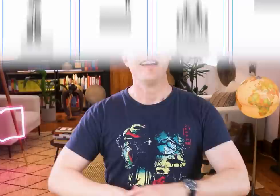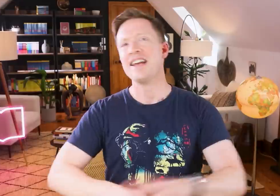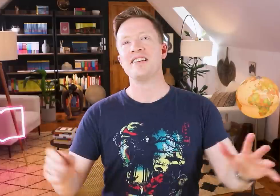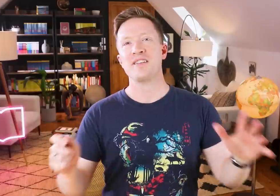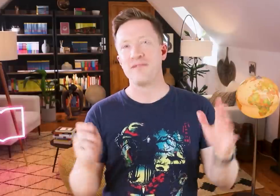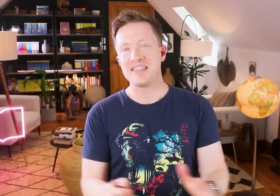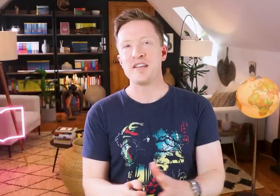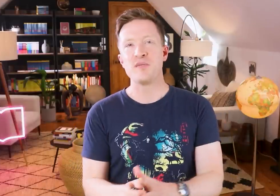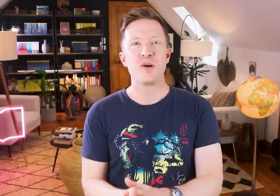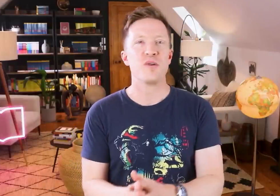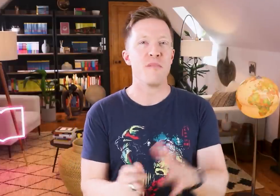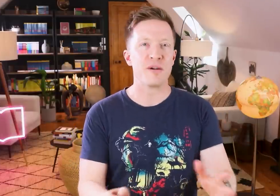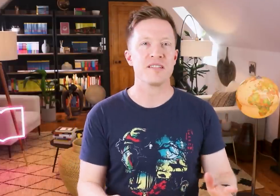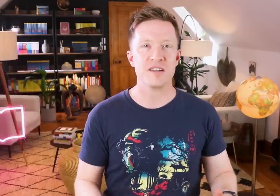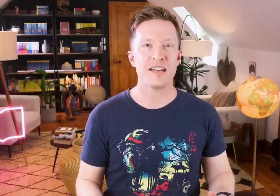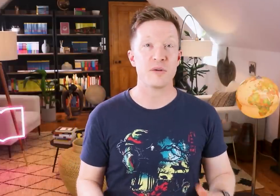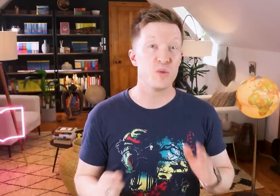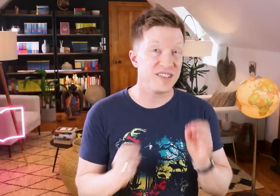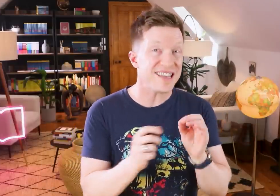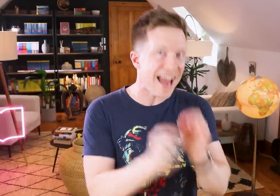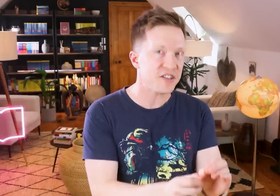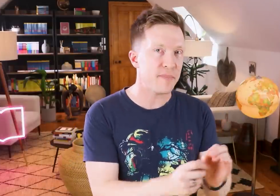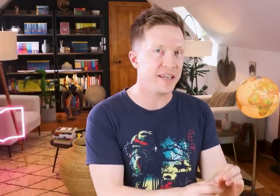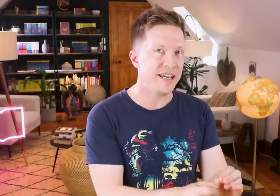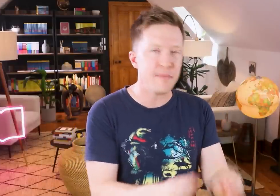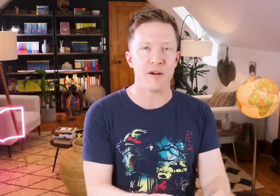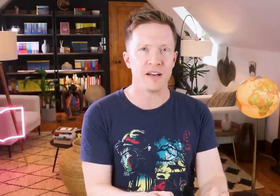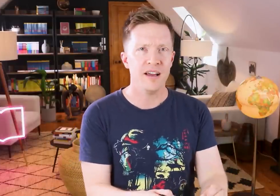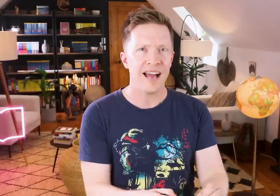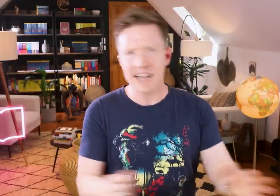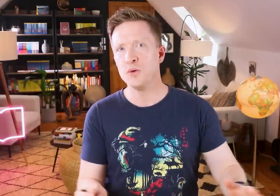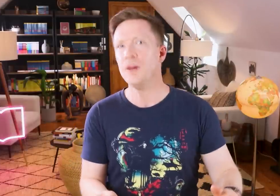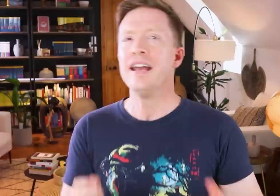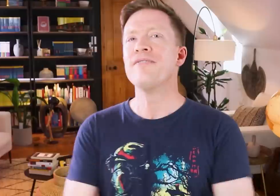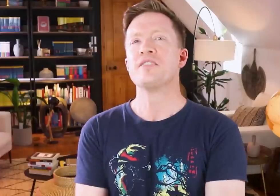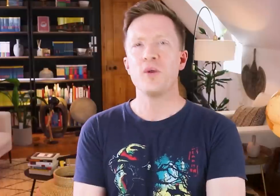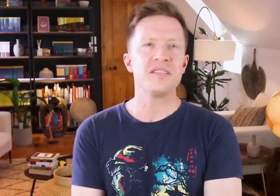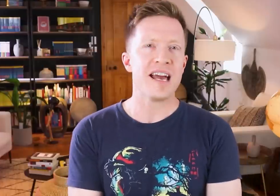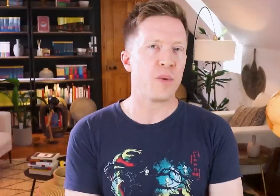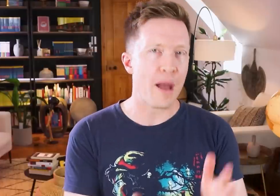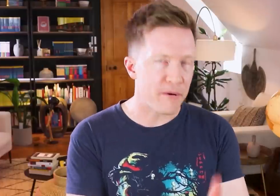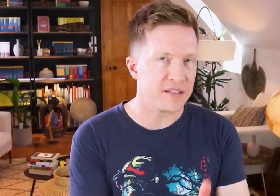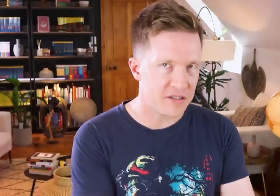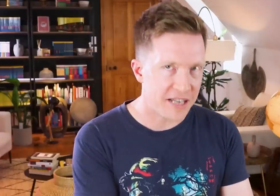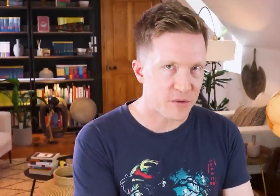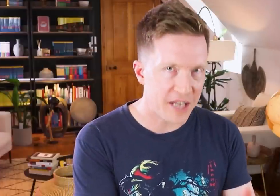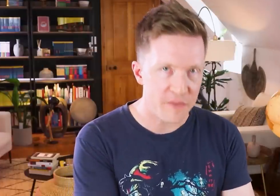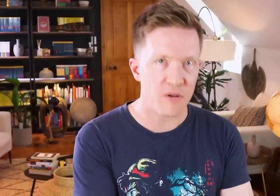Yes, this is the fascinating world of American Sign Language, which didn't actually begin in America at all. In fact, to understand where American Sign Language came from,